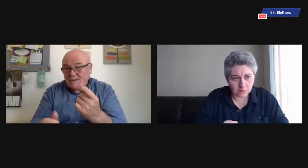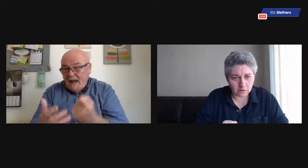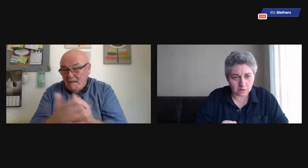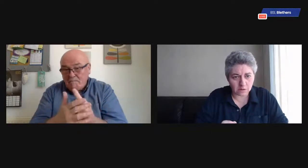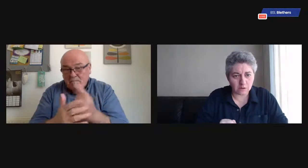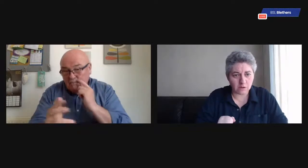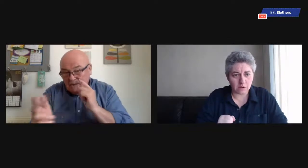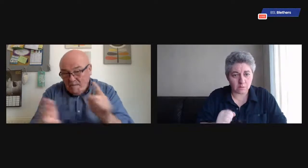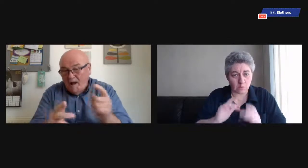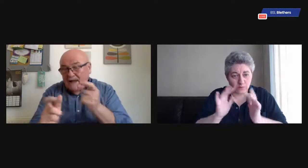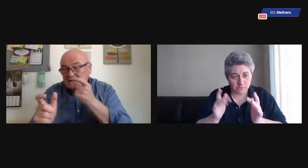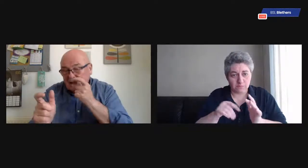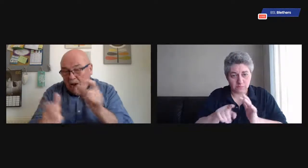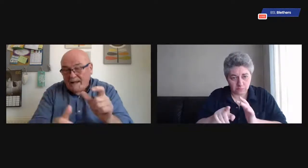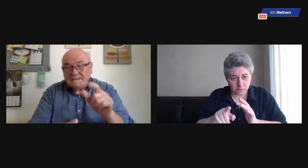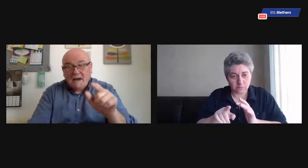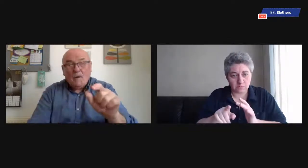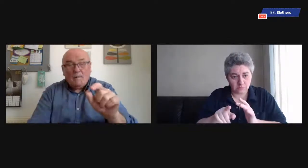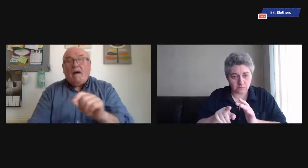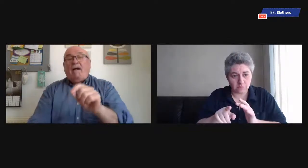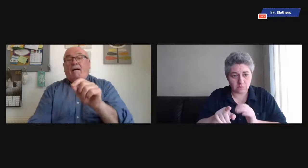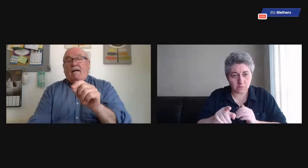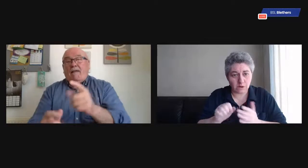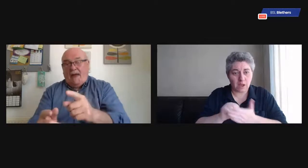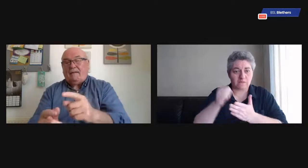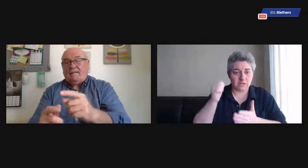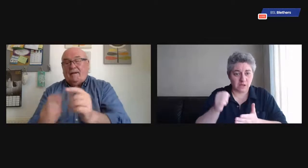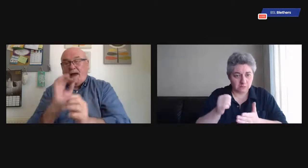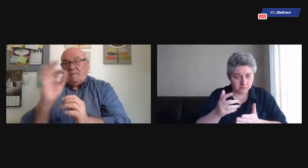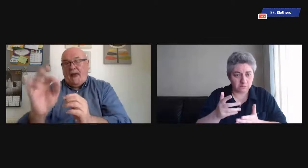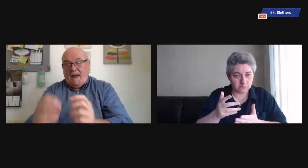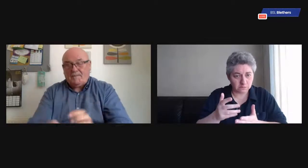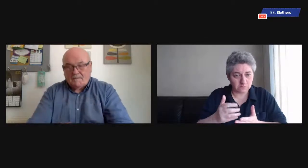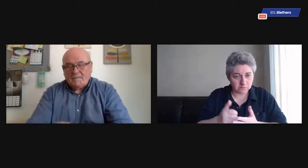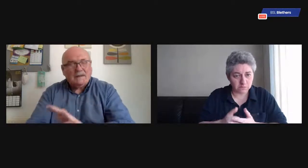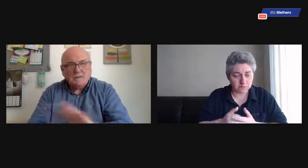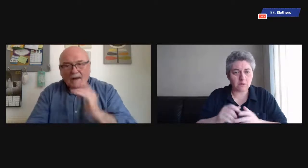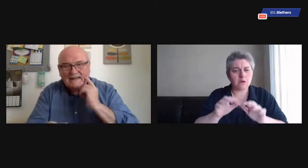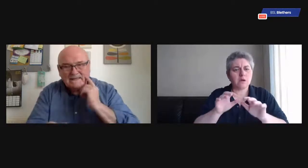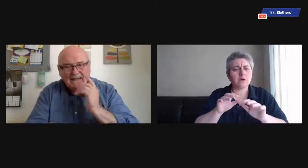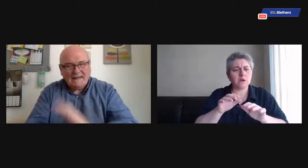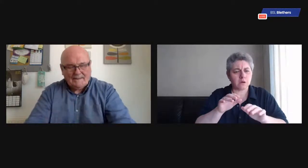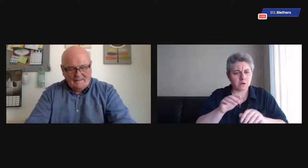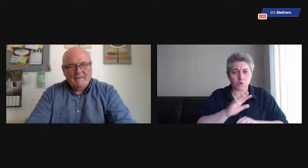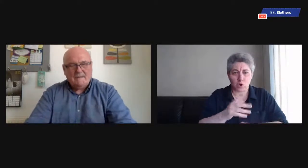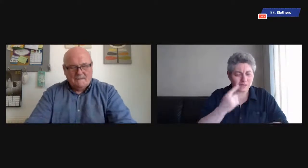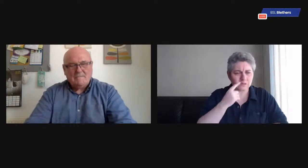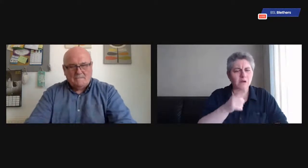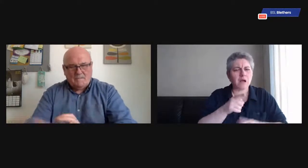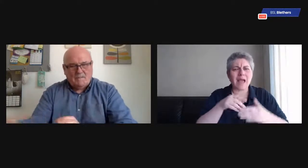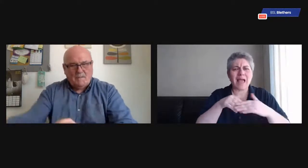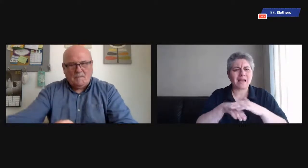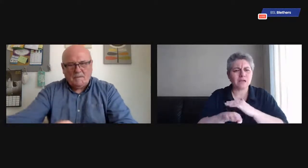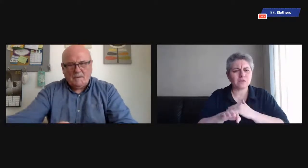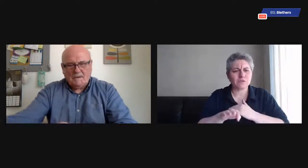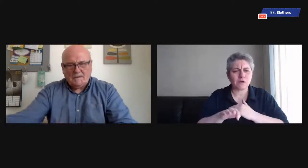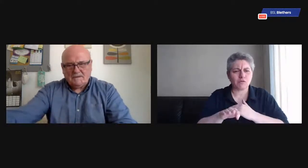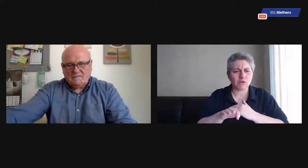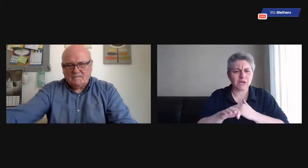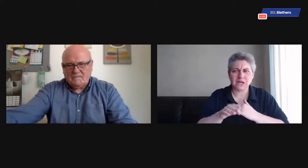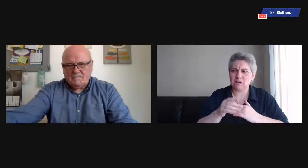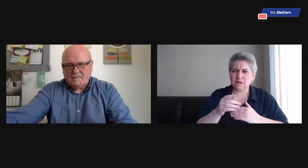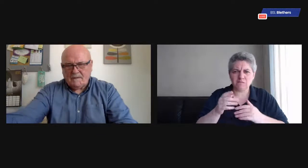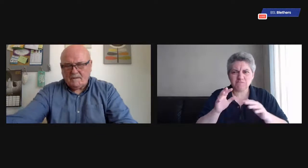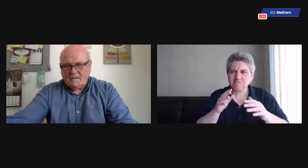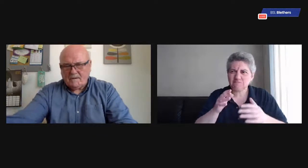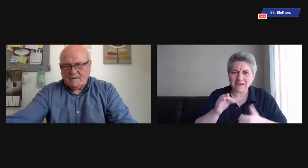look down, click down, you will see, or just type in intermediaries, and then you can apply. And it's not an